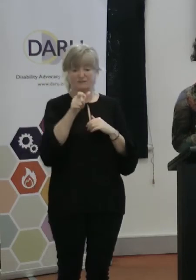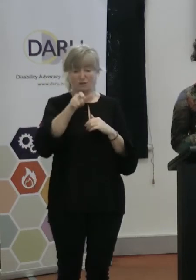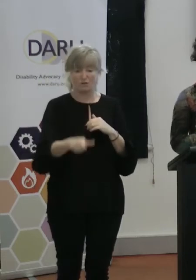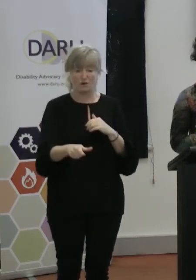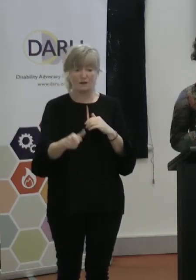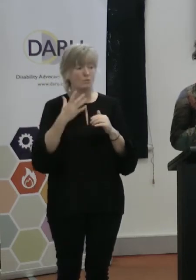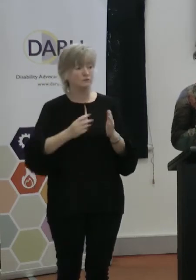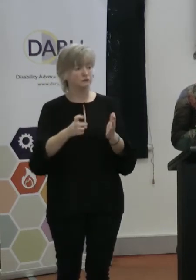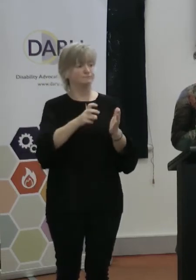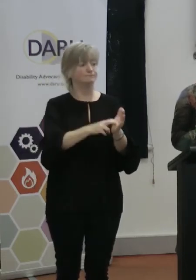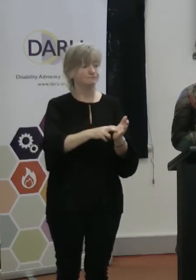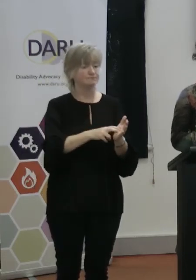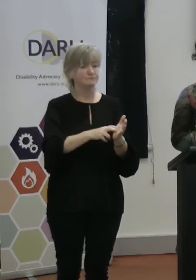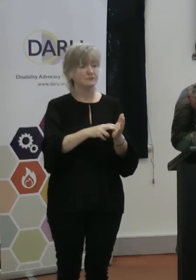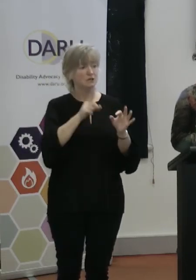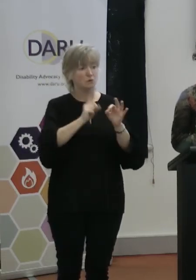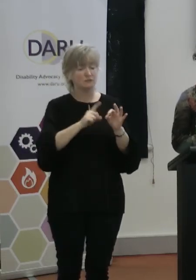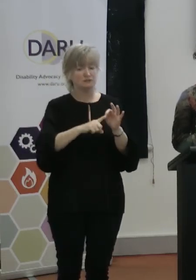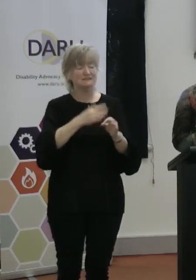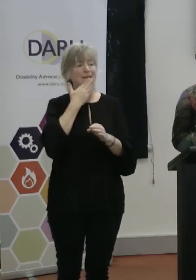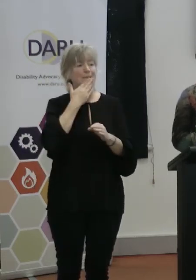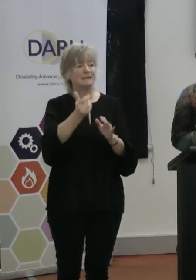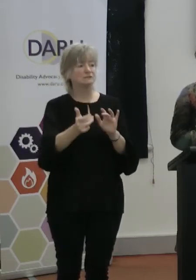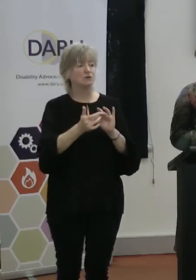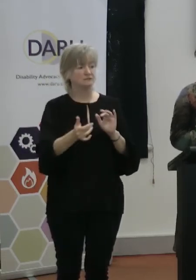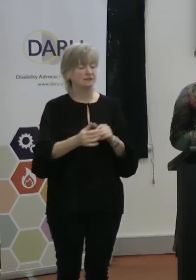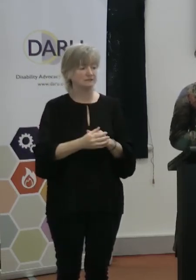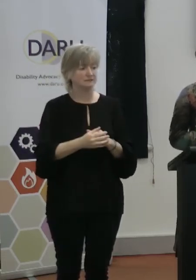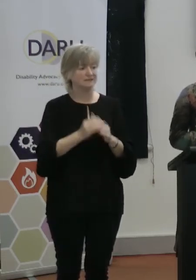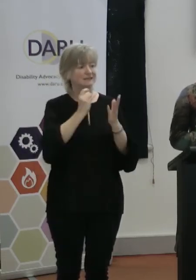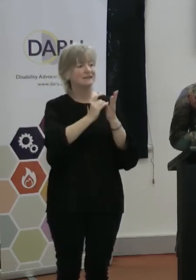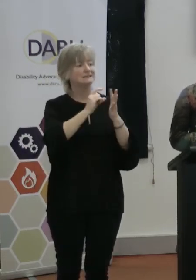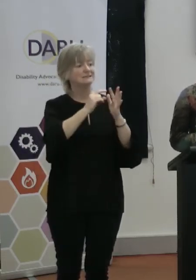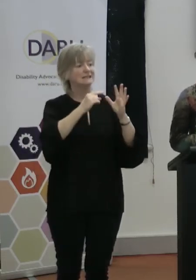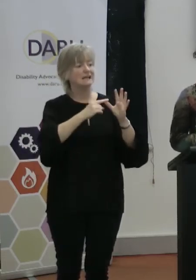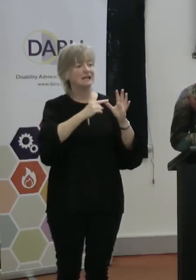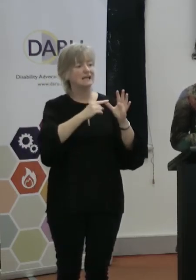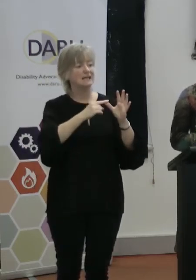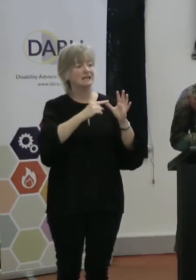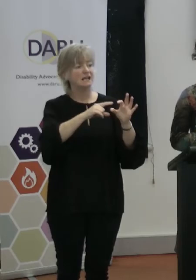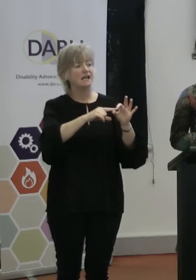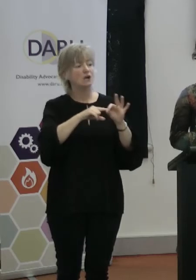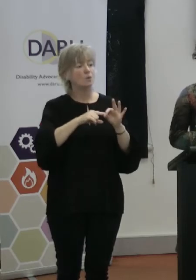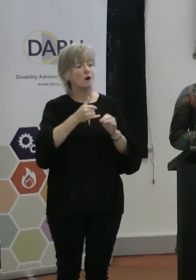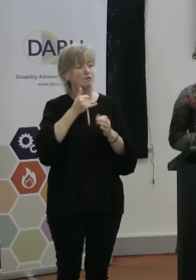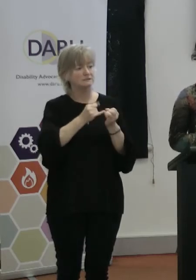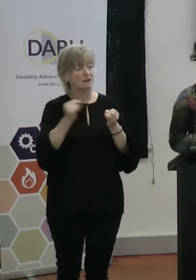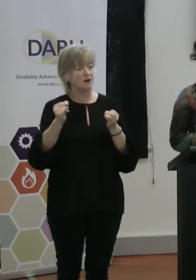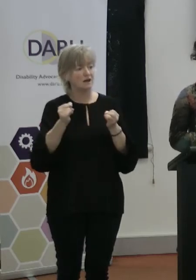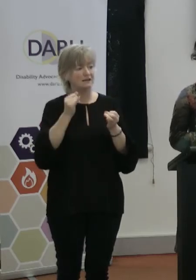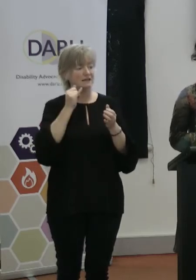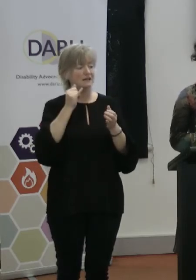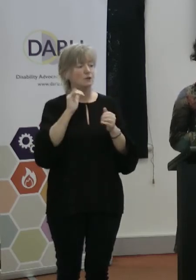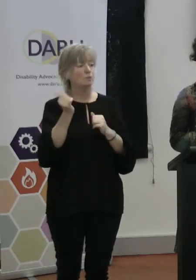into agreement and you've got some questions, please do contact us on our SDA inquiries line. We've got staff who've been trained in